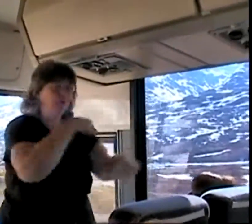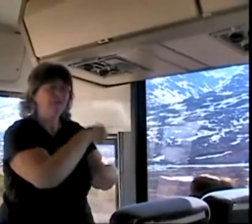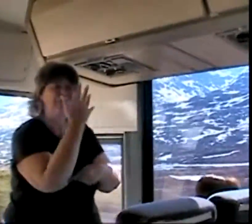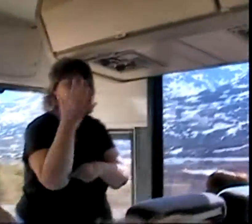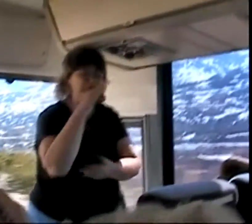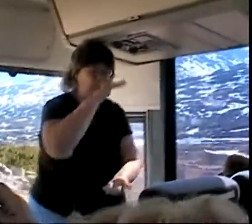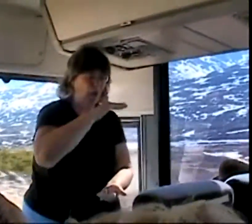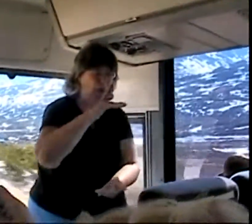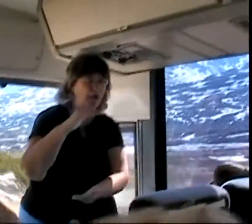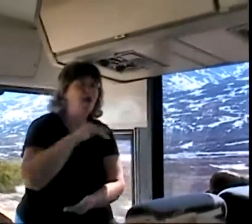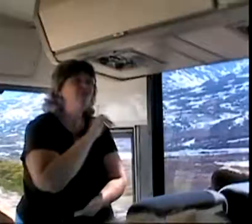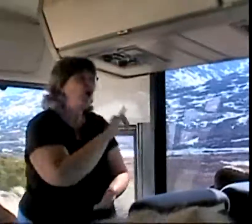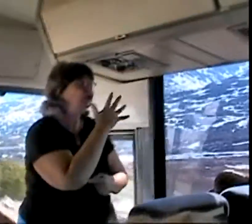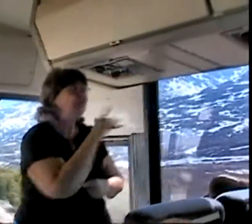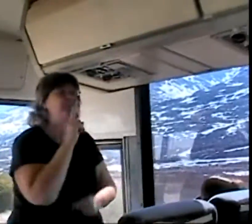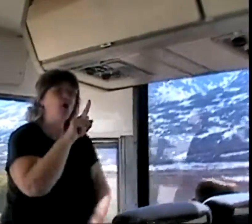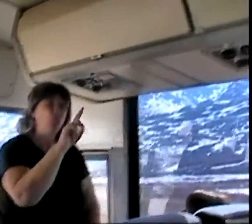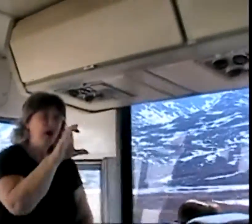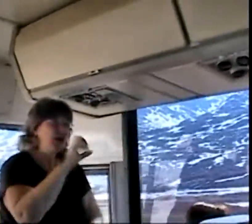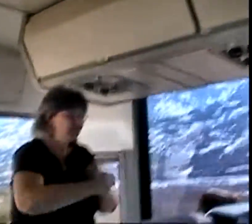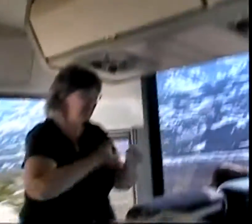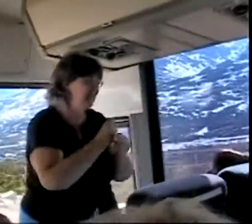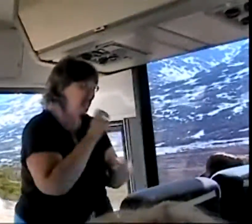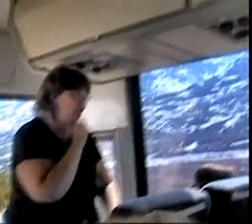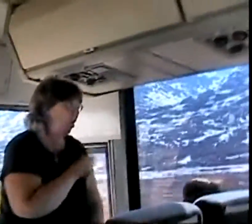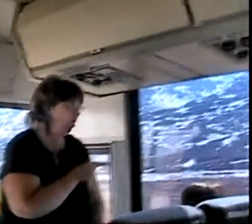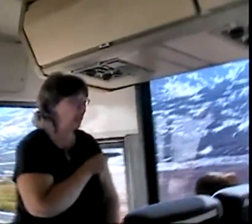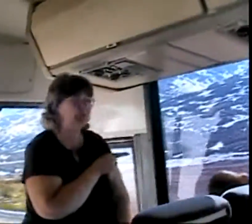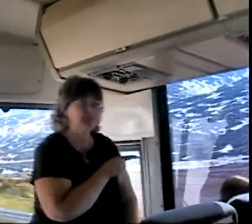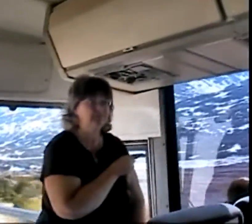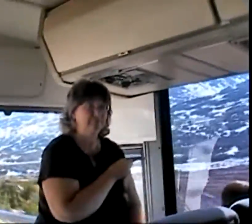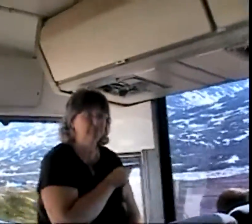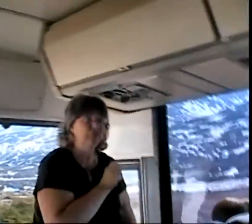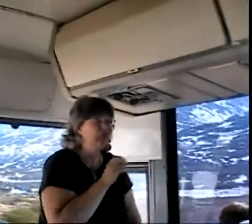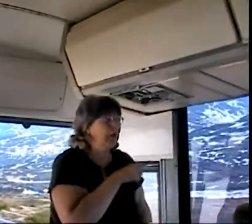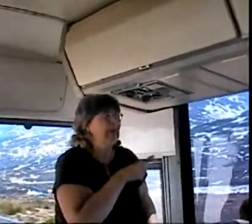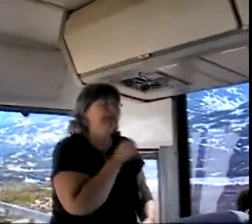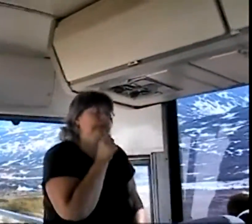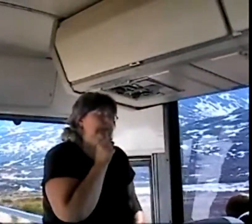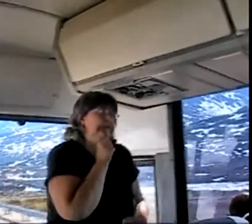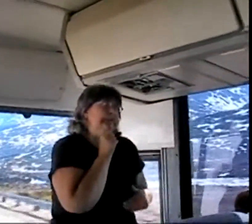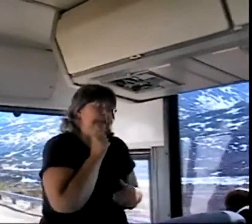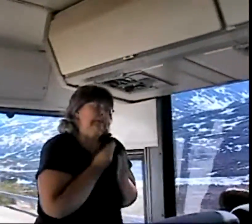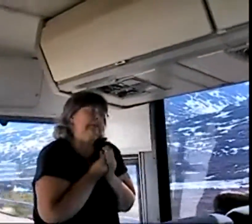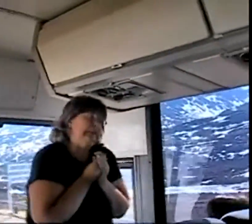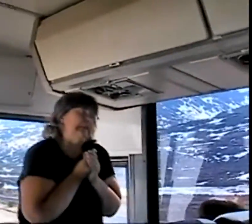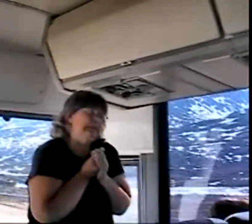They're 100 years old. So they're doing the best they can.